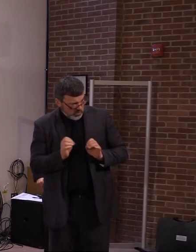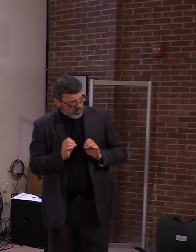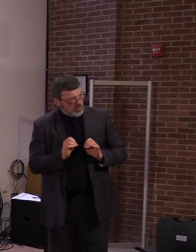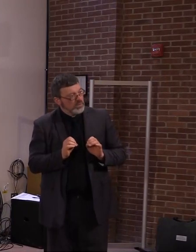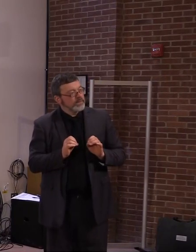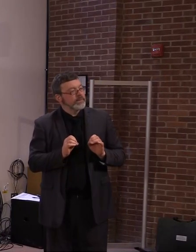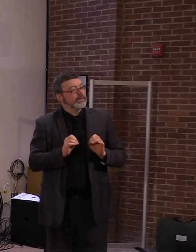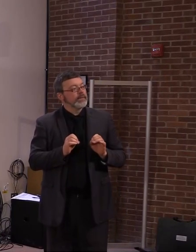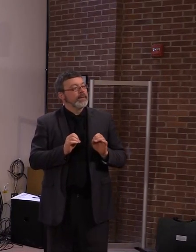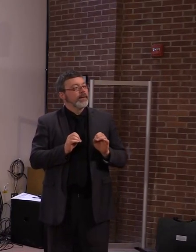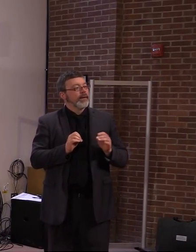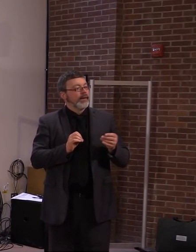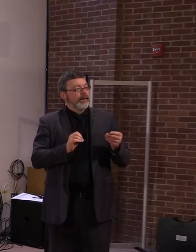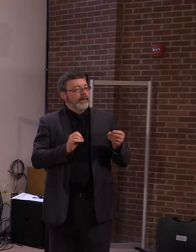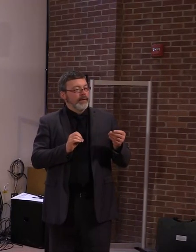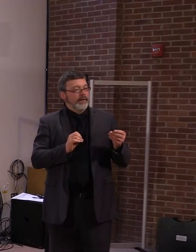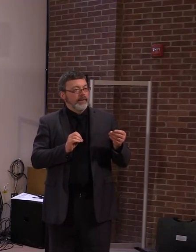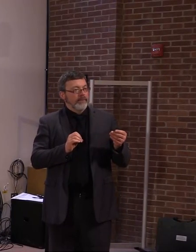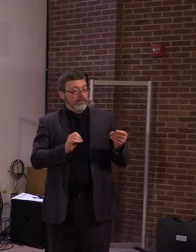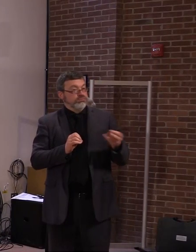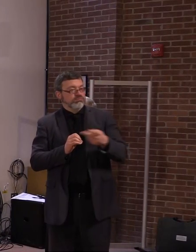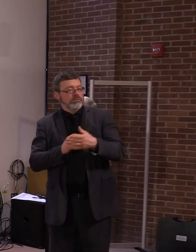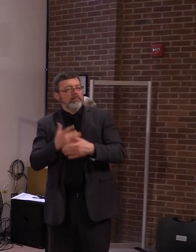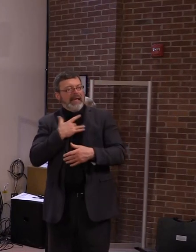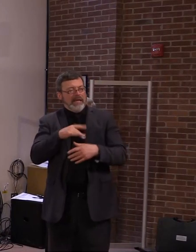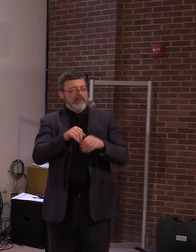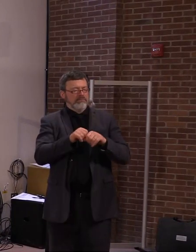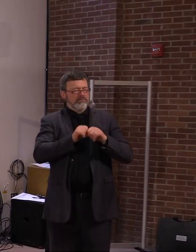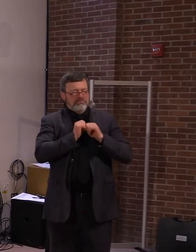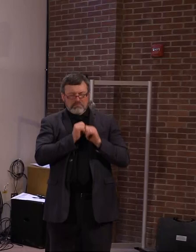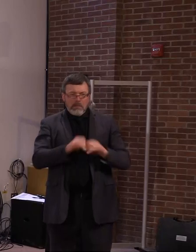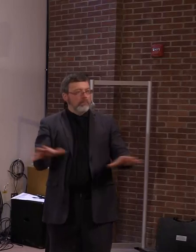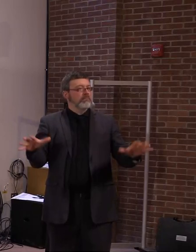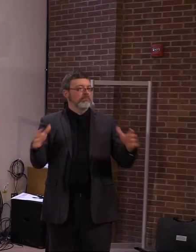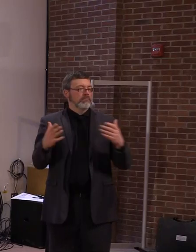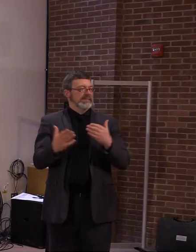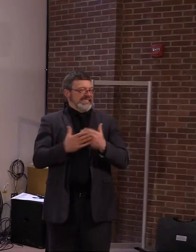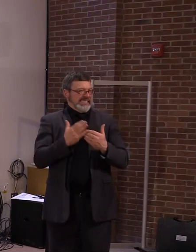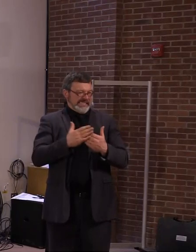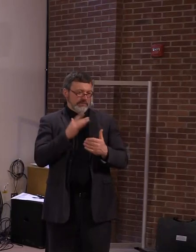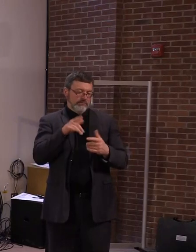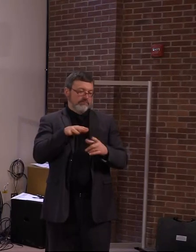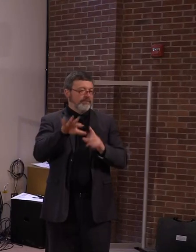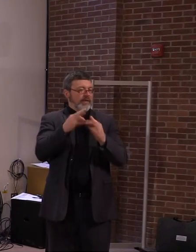family tends to follow the lead. Dr. Levine?